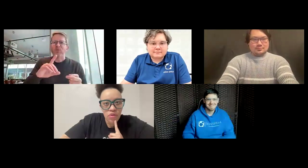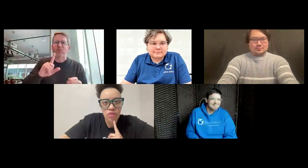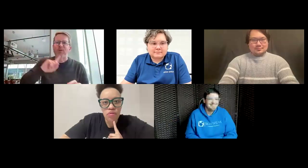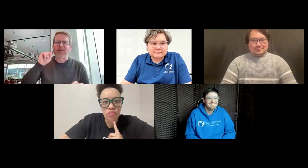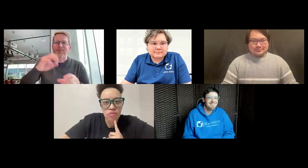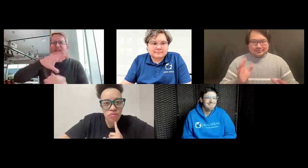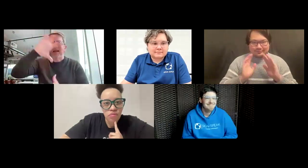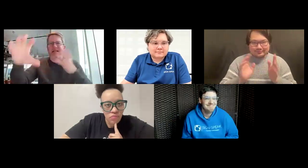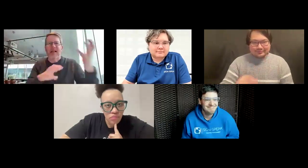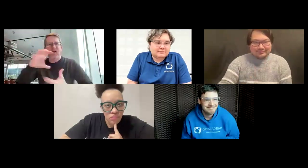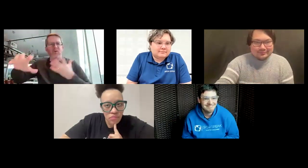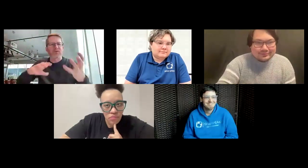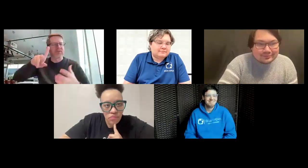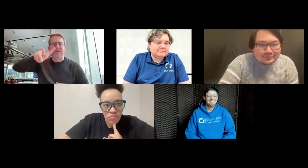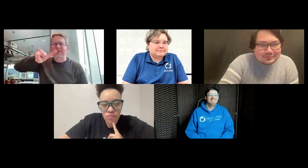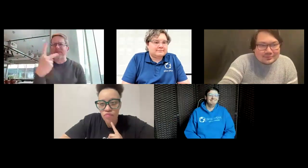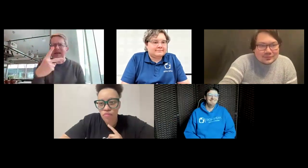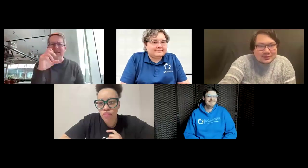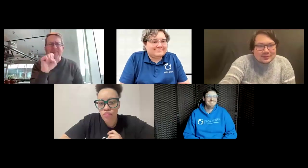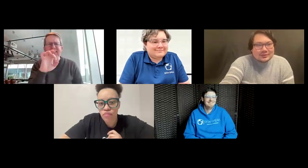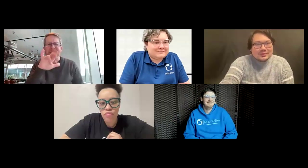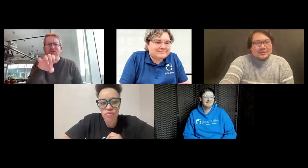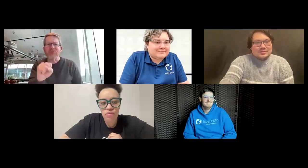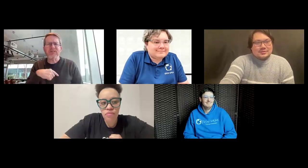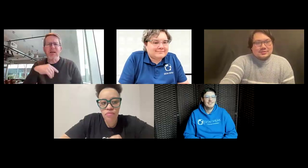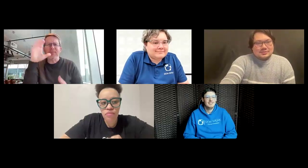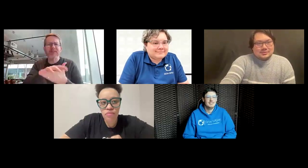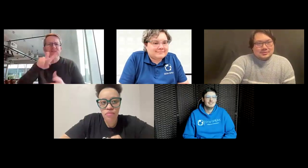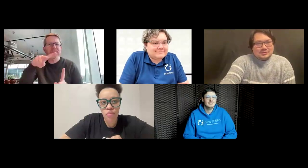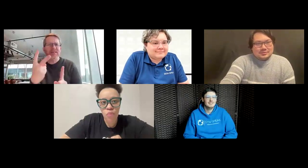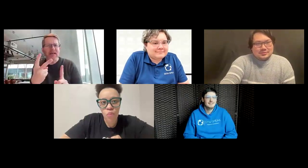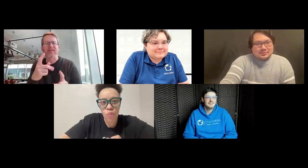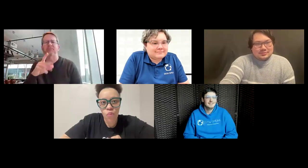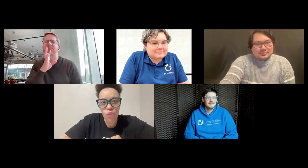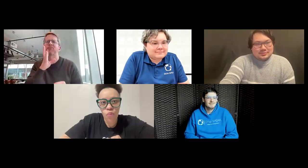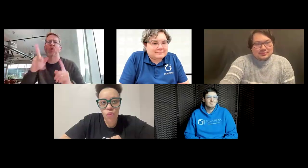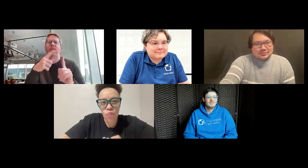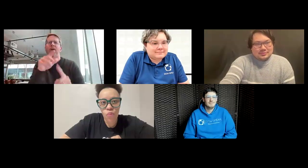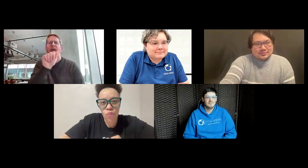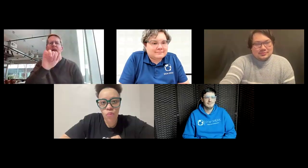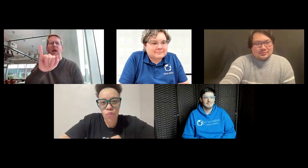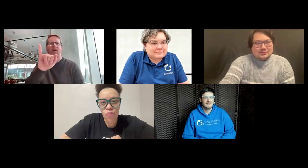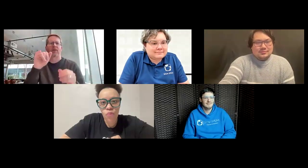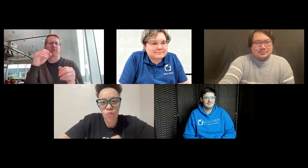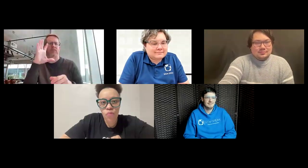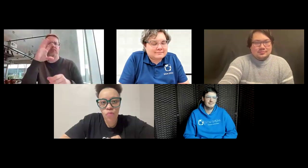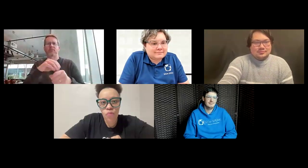Okay, welcome everyone to Deaf in the Cloud. This is our second session in the series. We've been talking